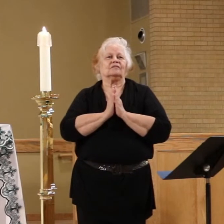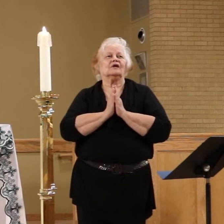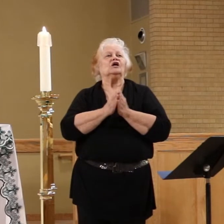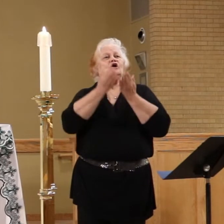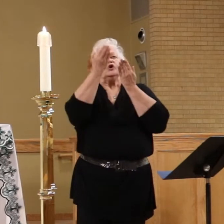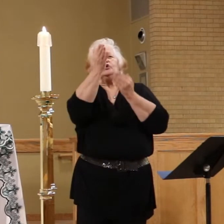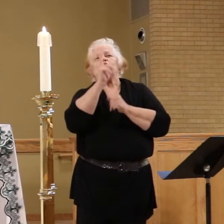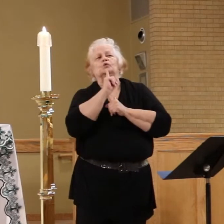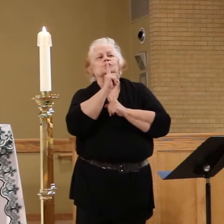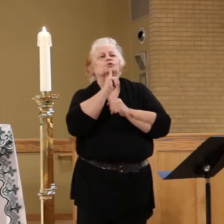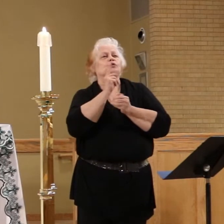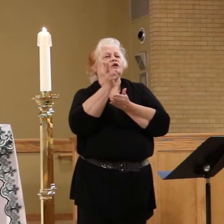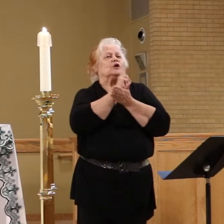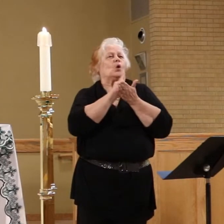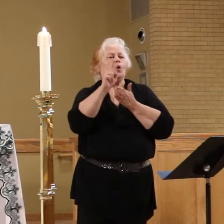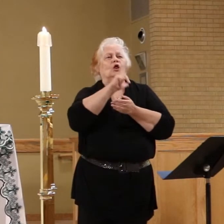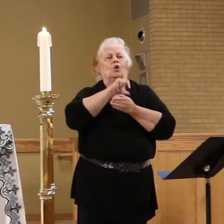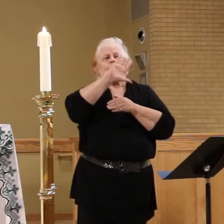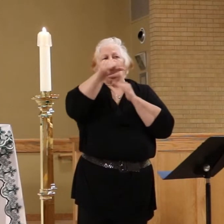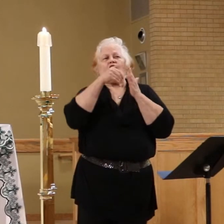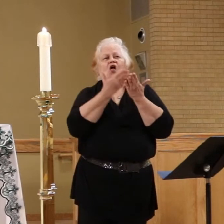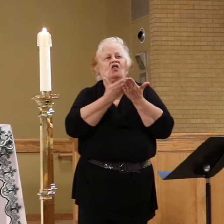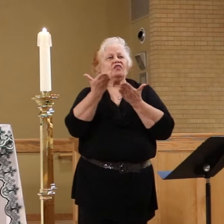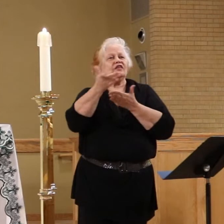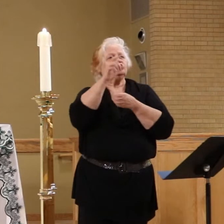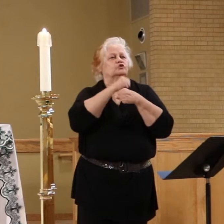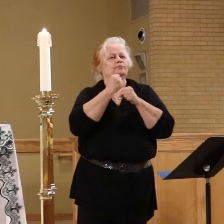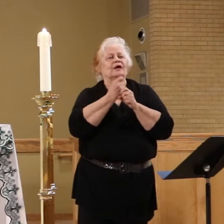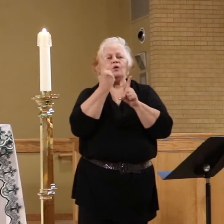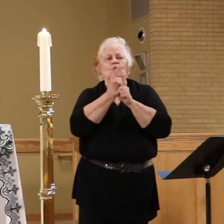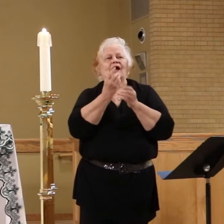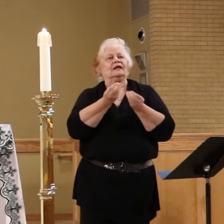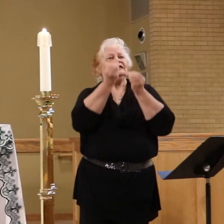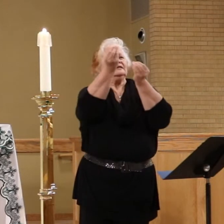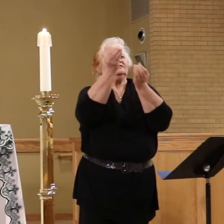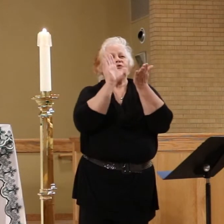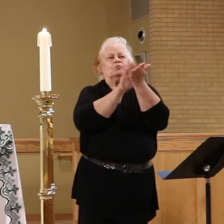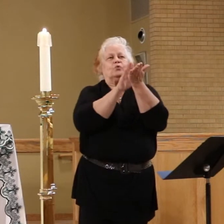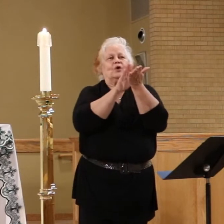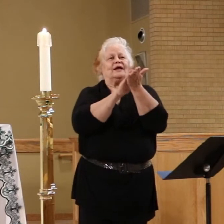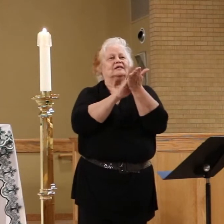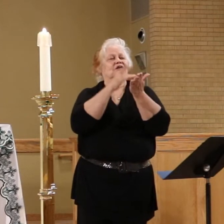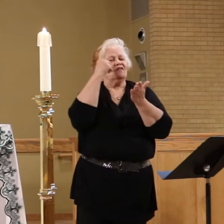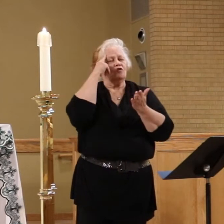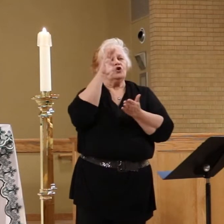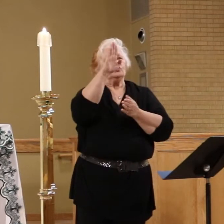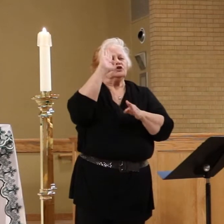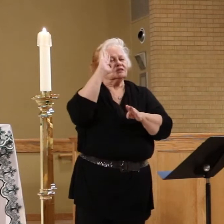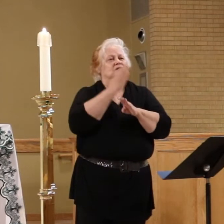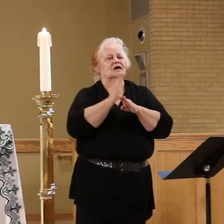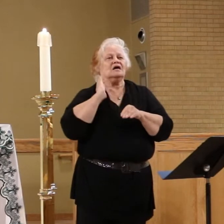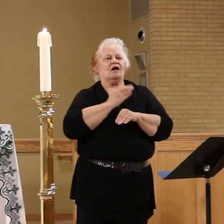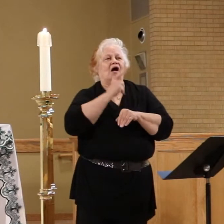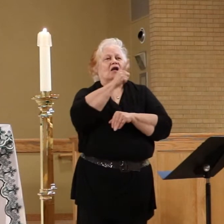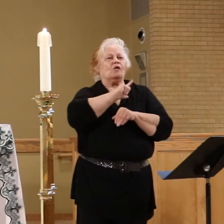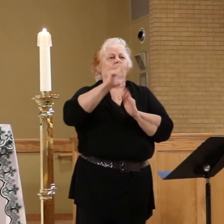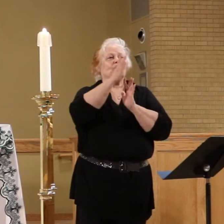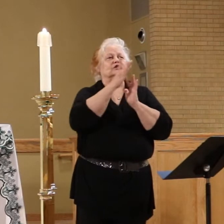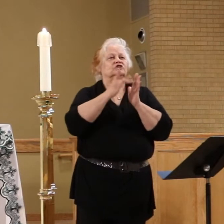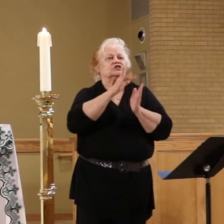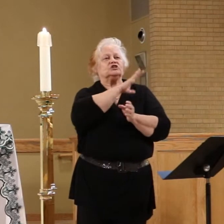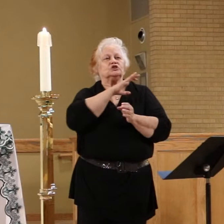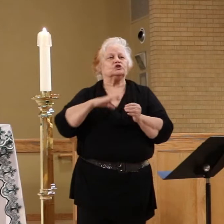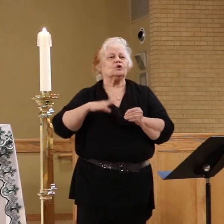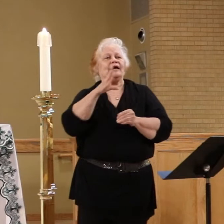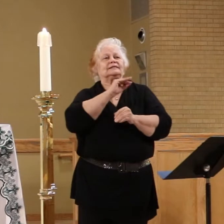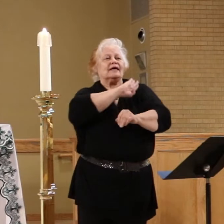are indeed holy, O Lord, and all you have created rightly gives you praise. For through your Son, our Lord Jesus Christ, by the power and working of the